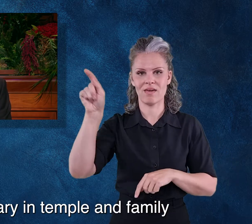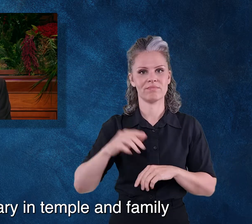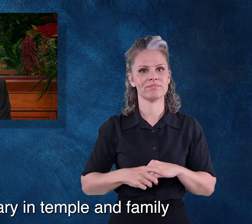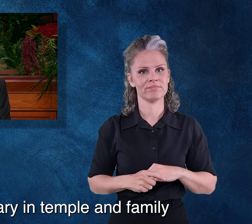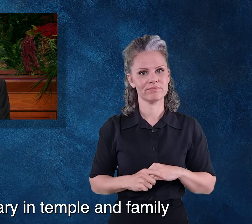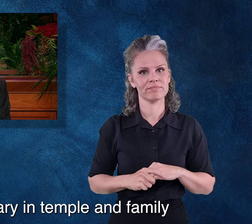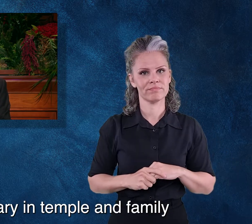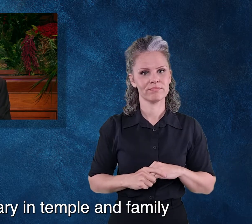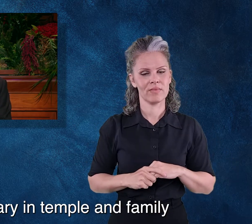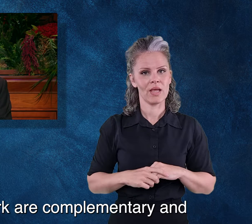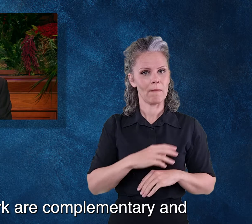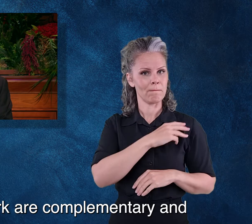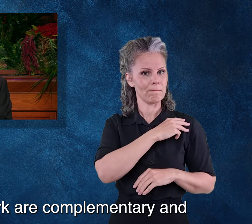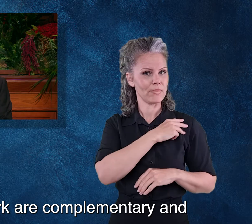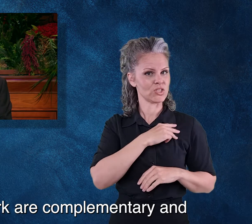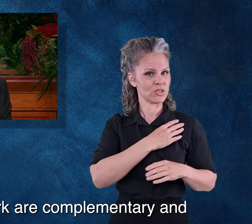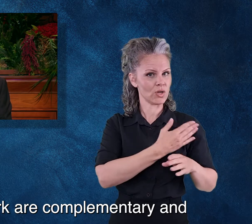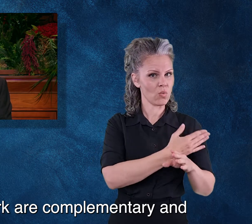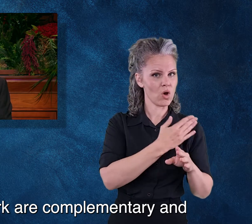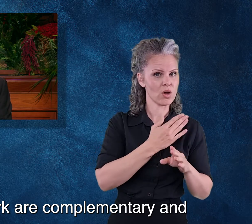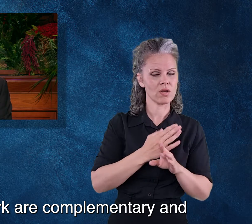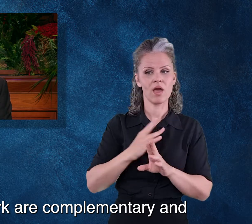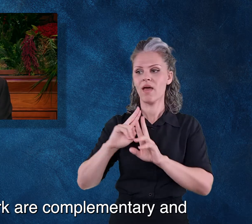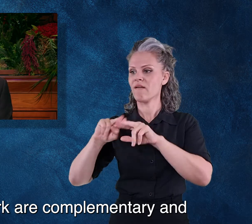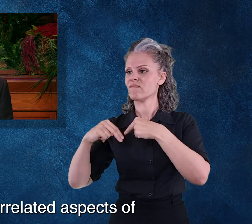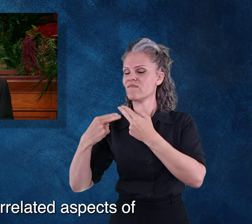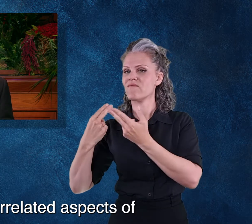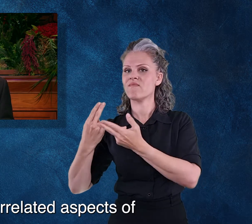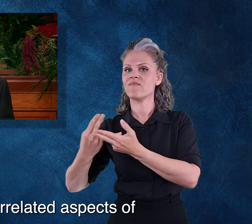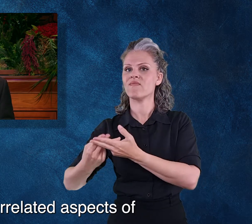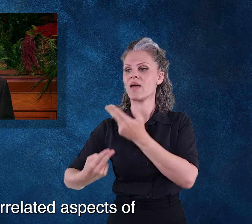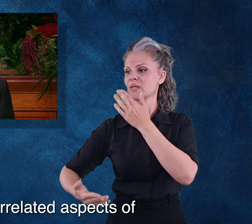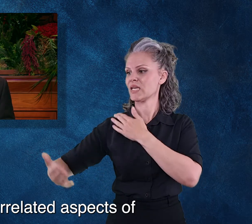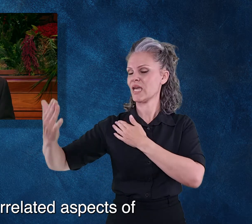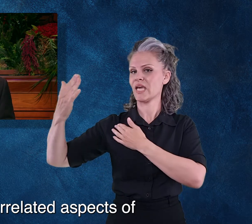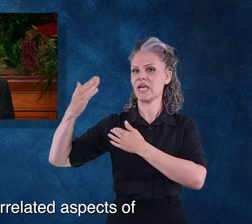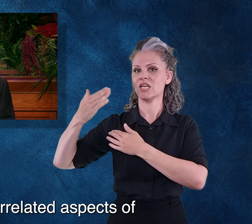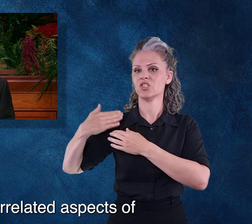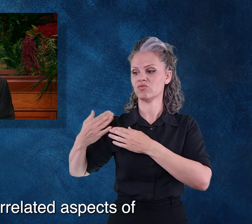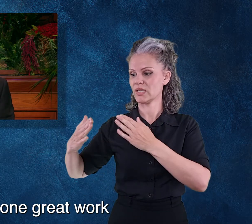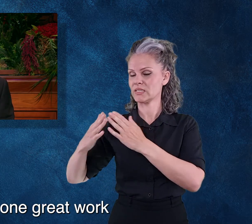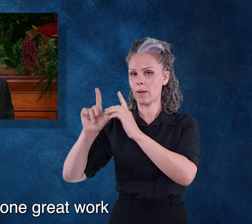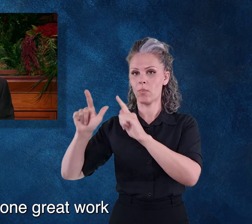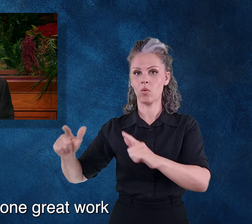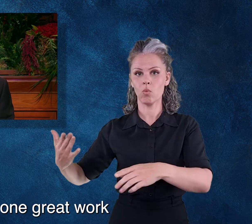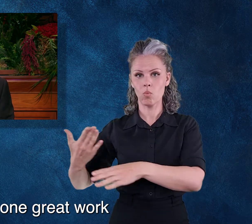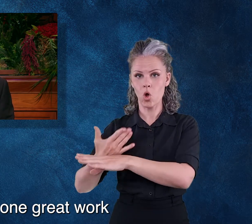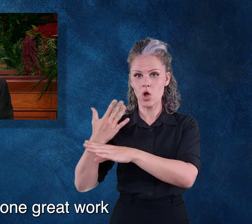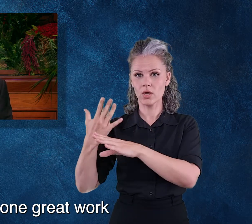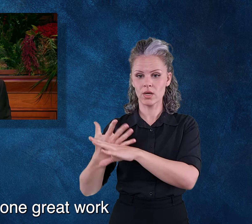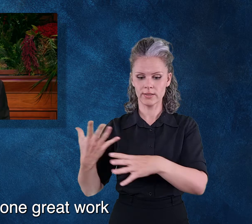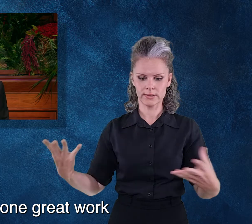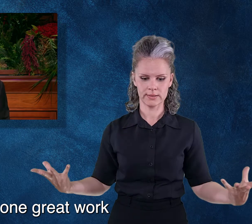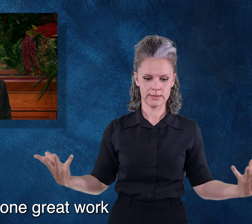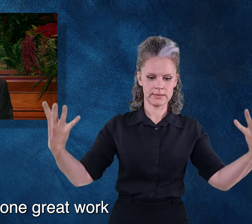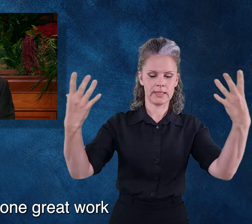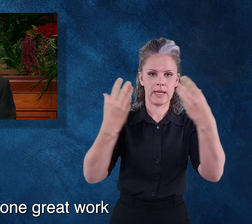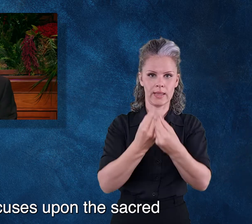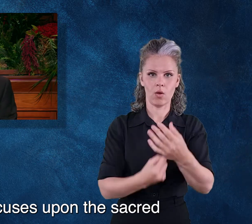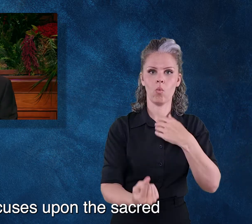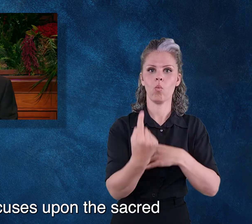Missionary and temple and family history work are complementary and interrelated aspects of one great work